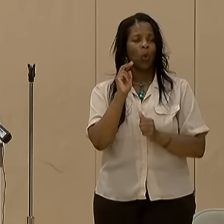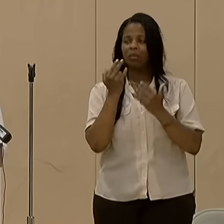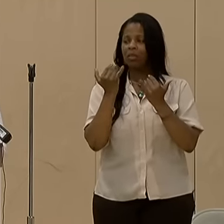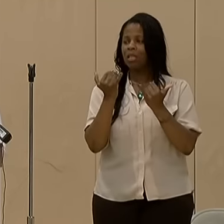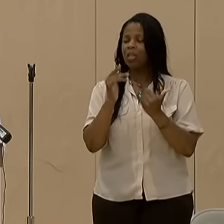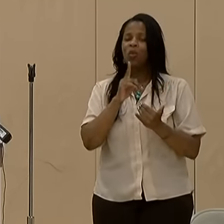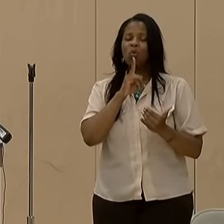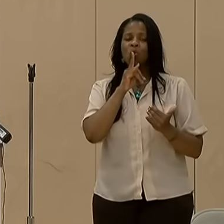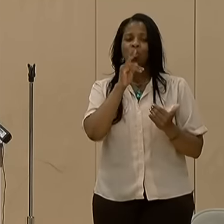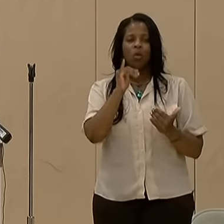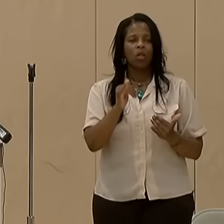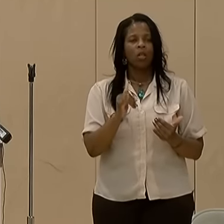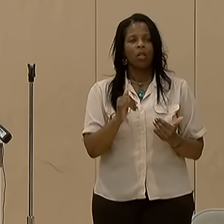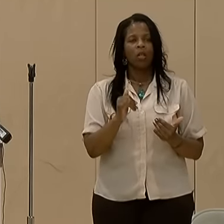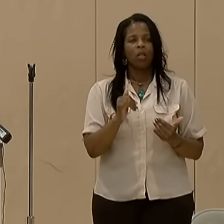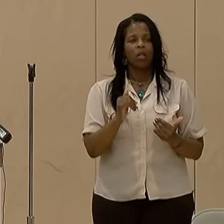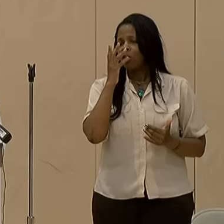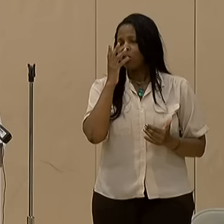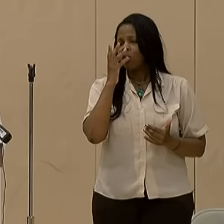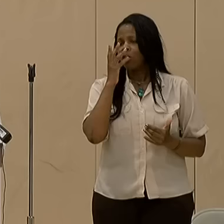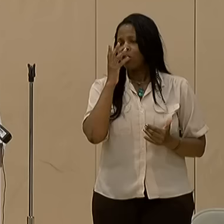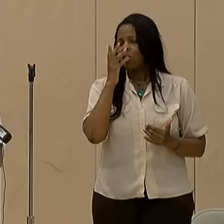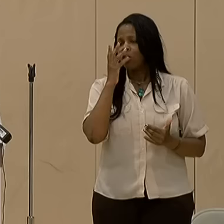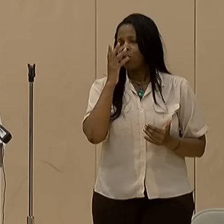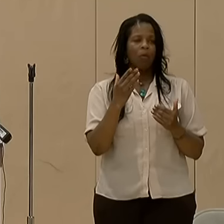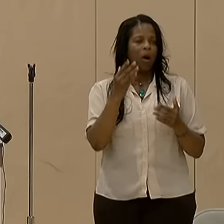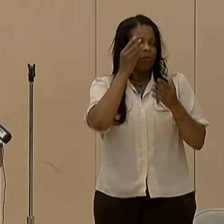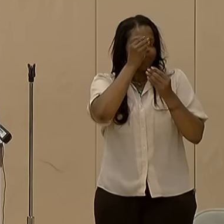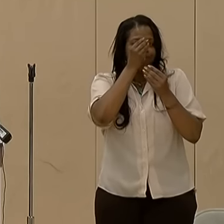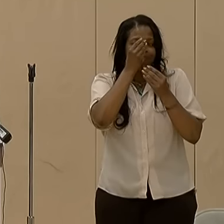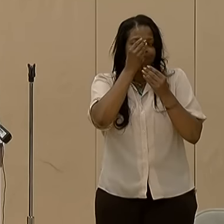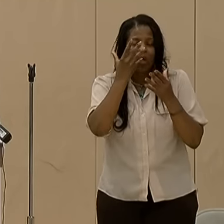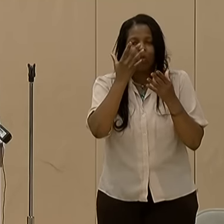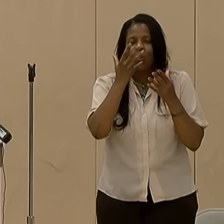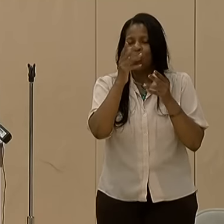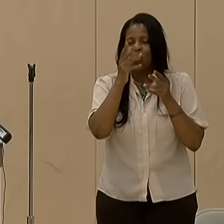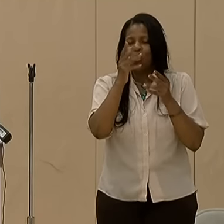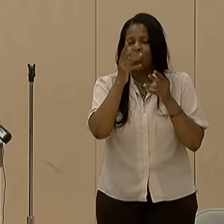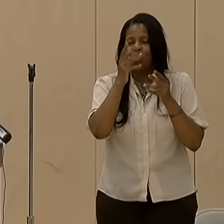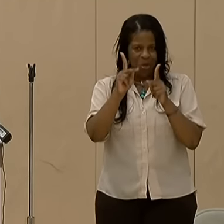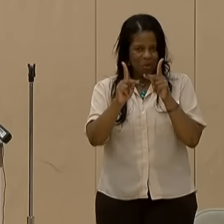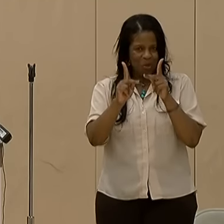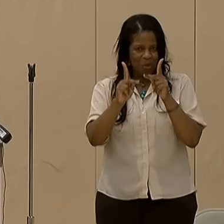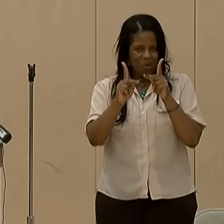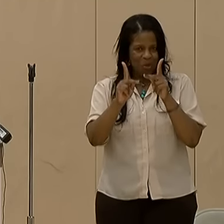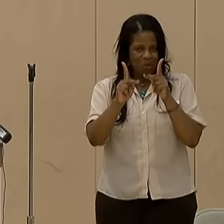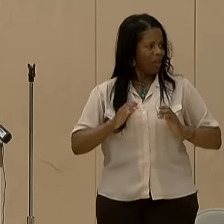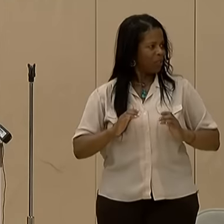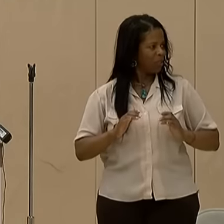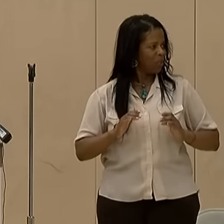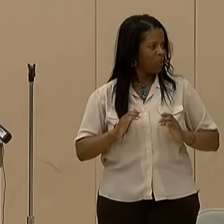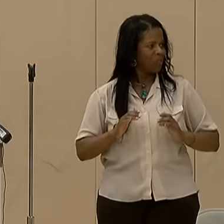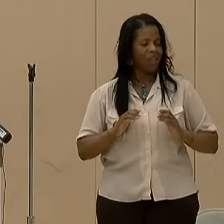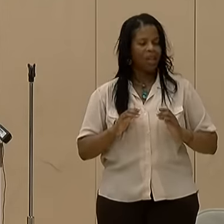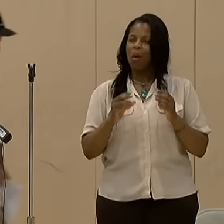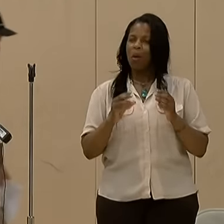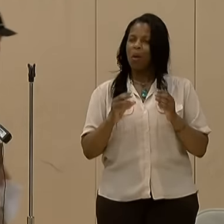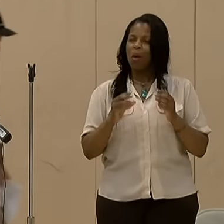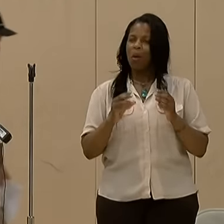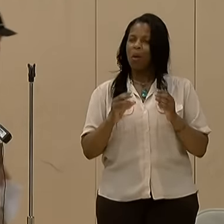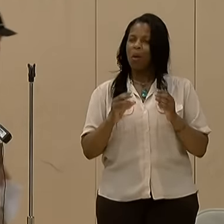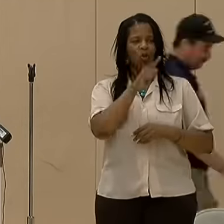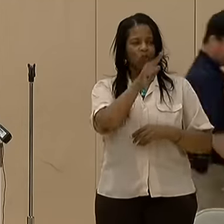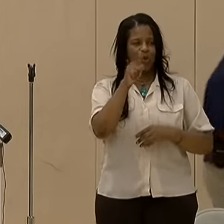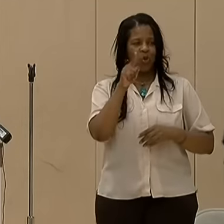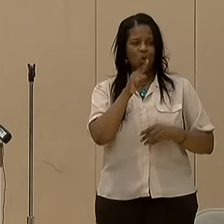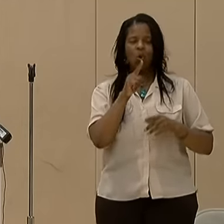done a really good job of notifying their customers, which is the majority of you are on one of the Cal Water systems or are